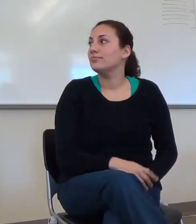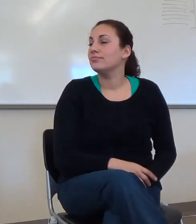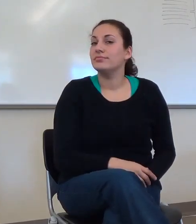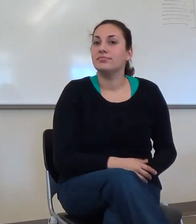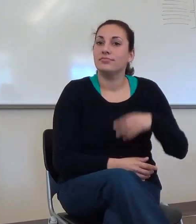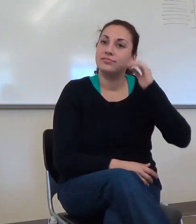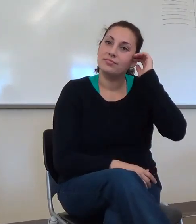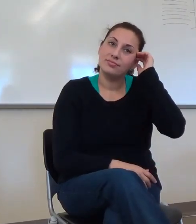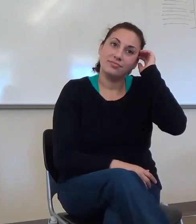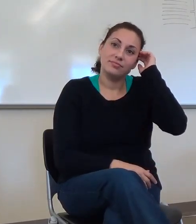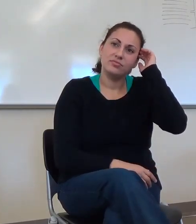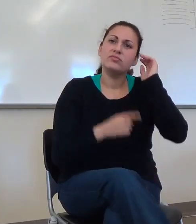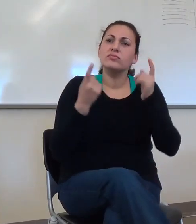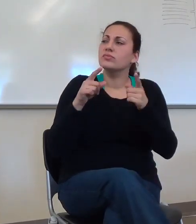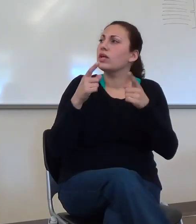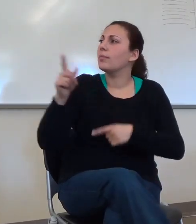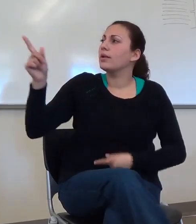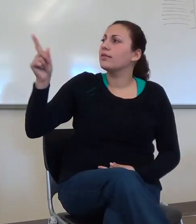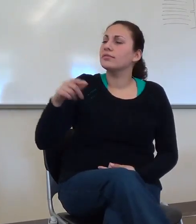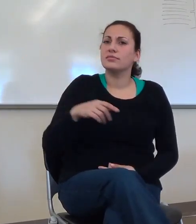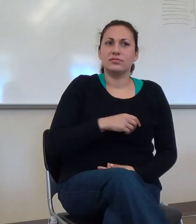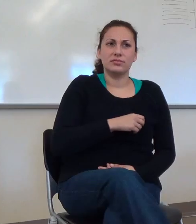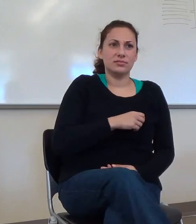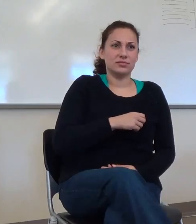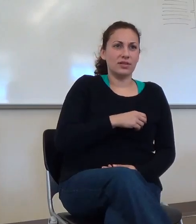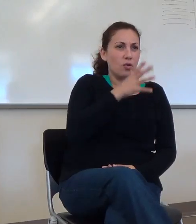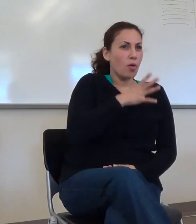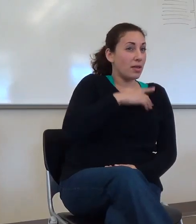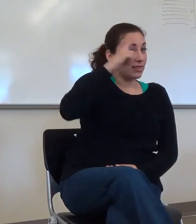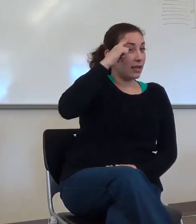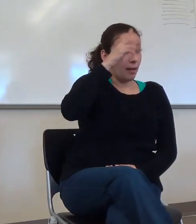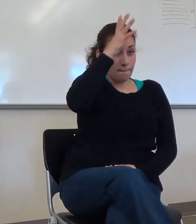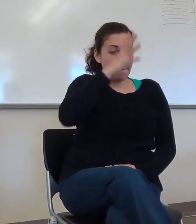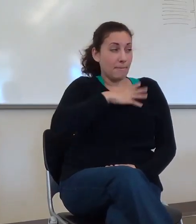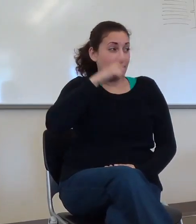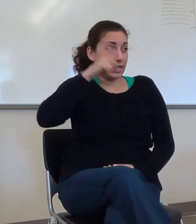what's going on? They get this idea that men should be taller than women, and